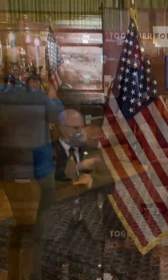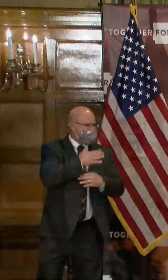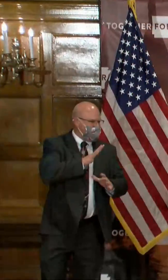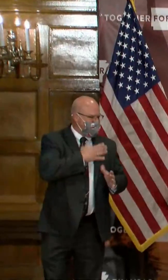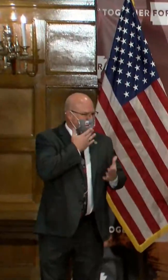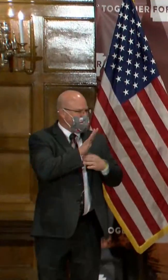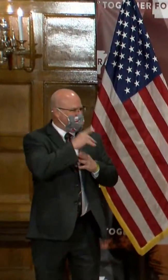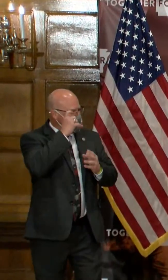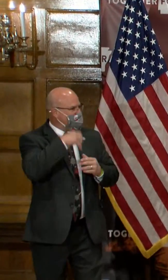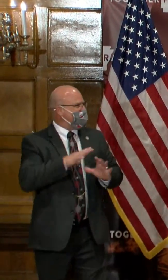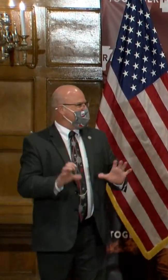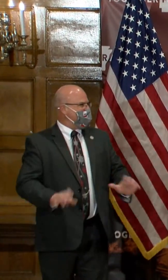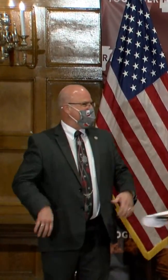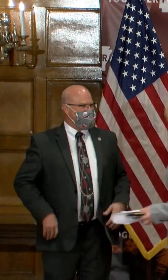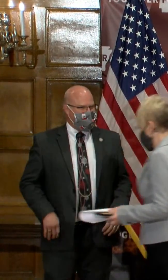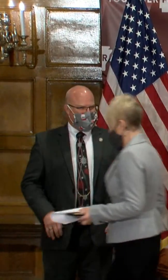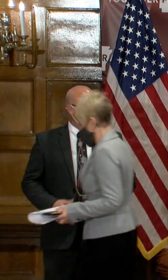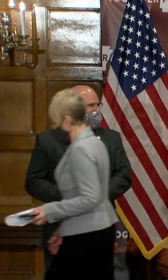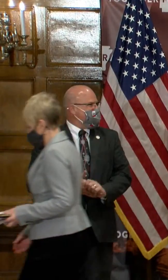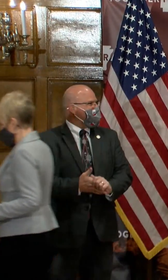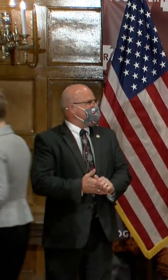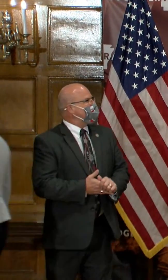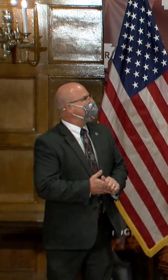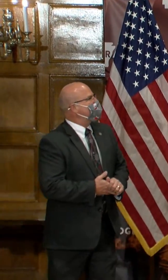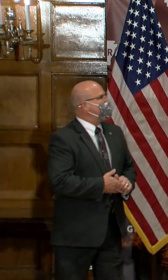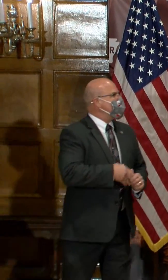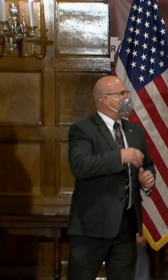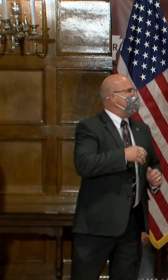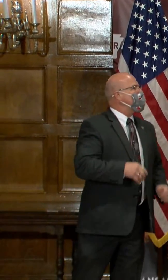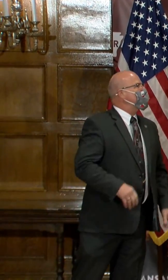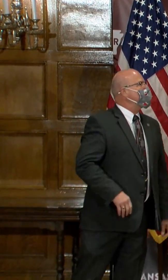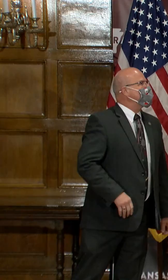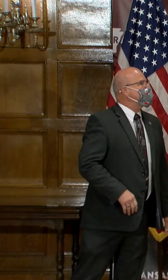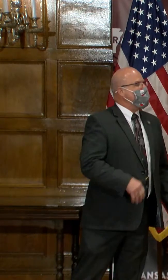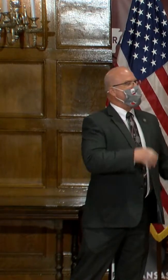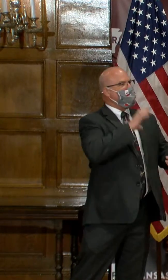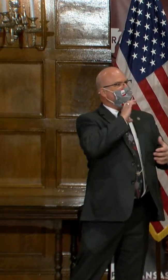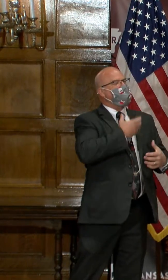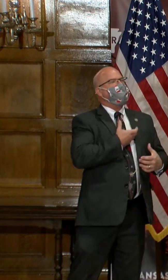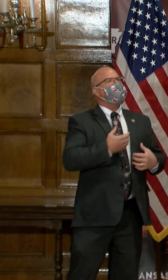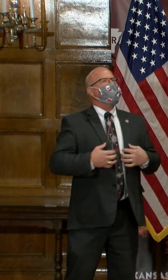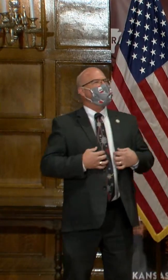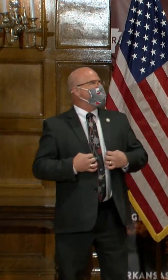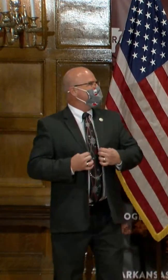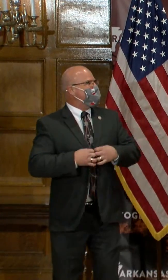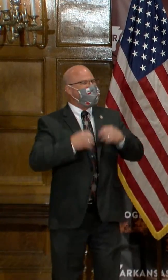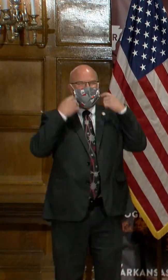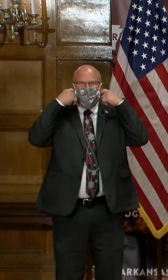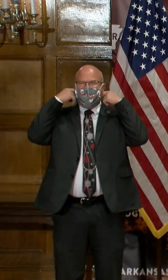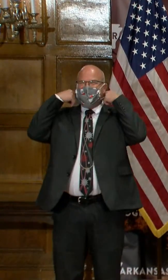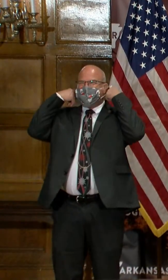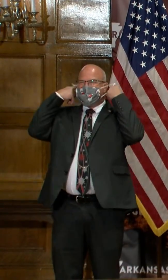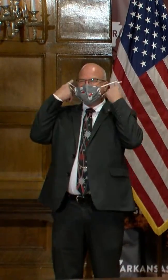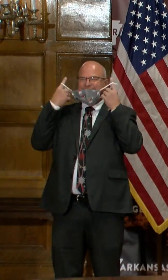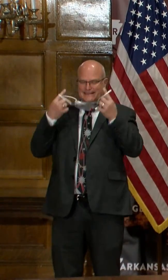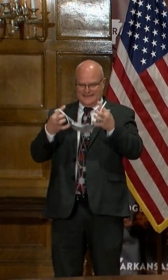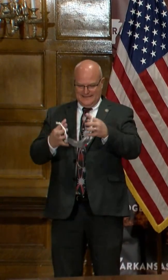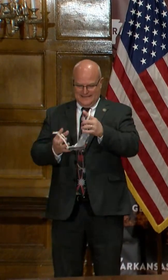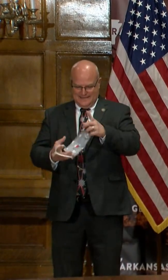Eddie, how are you? What's on that mask? Snowman. No, Santa Claus, I think. All right.